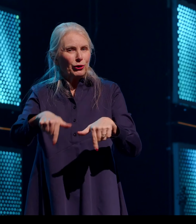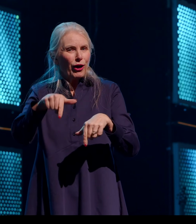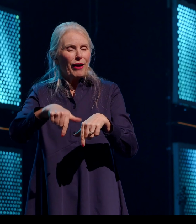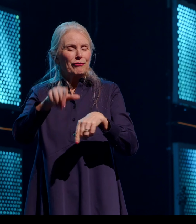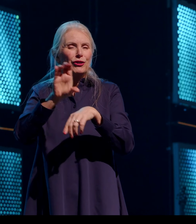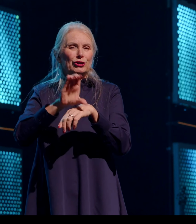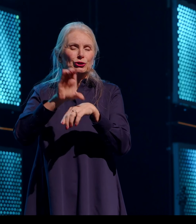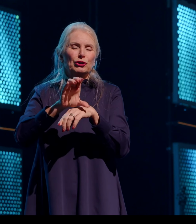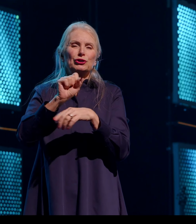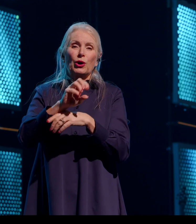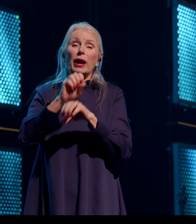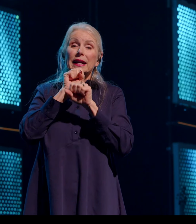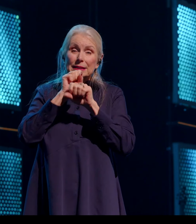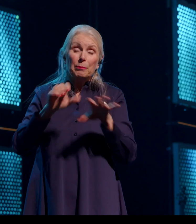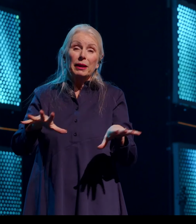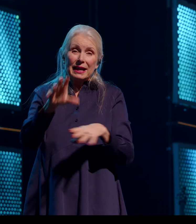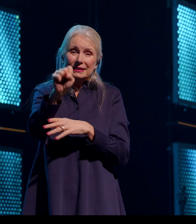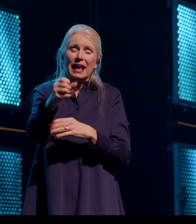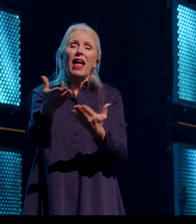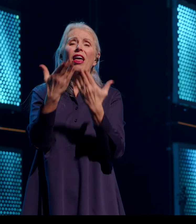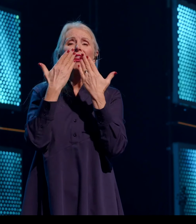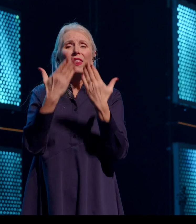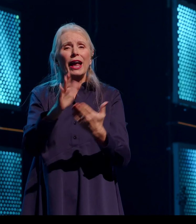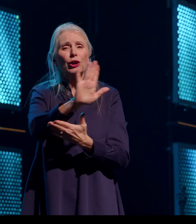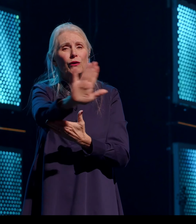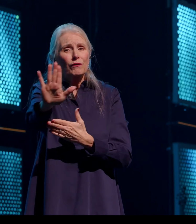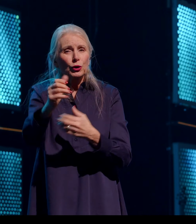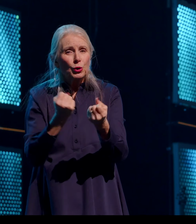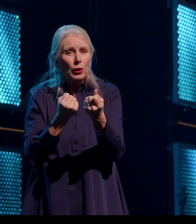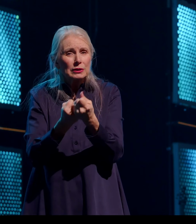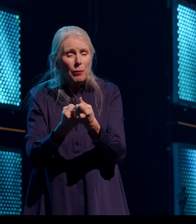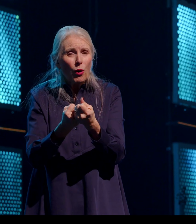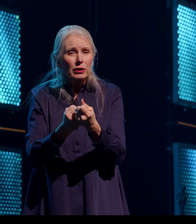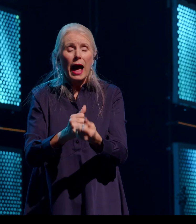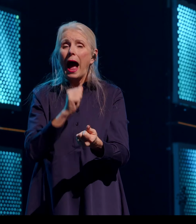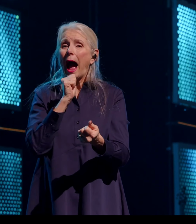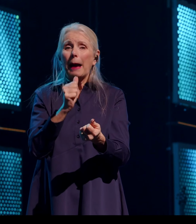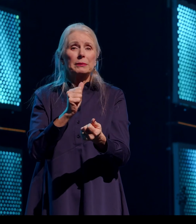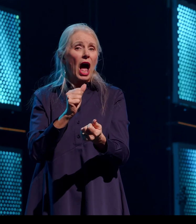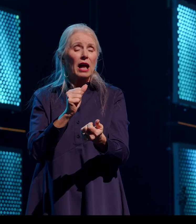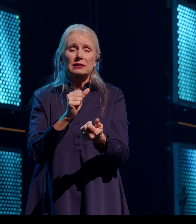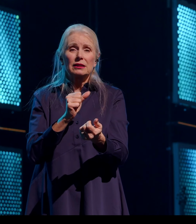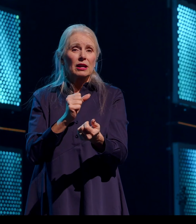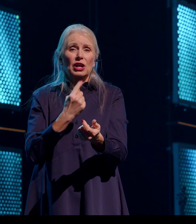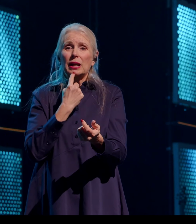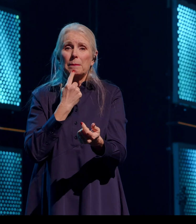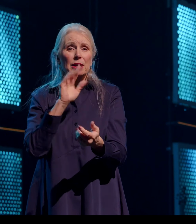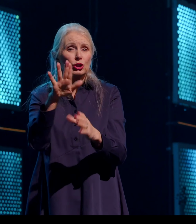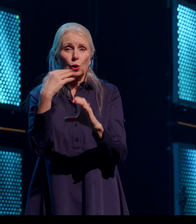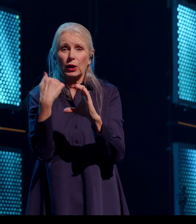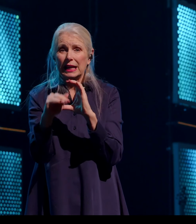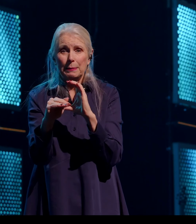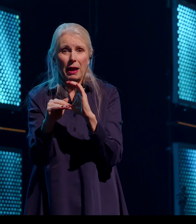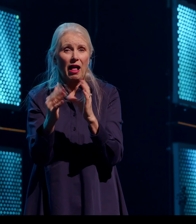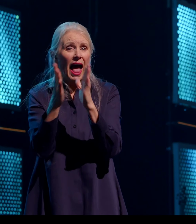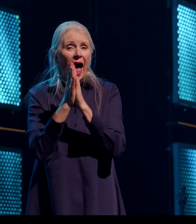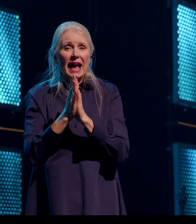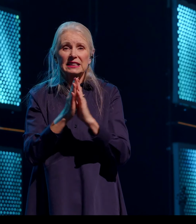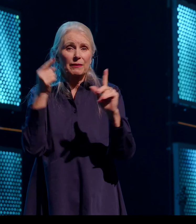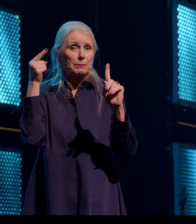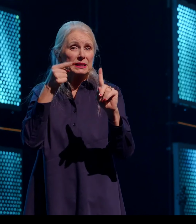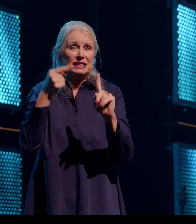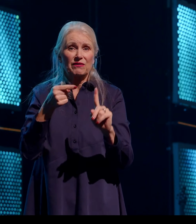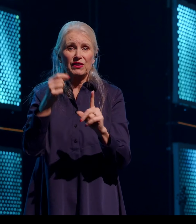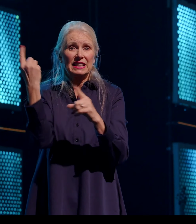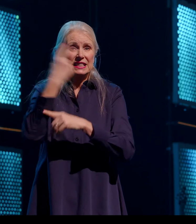So it's been a blessing, and thank you for your support. I'm not going to miss your emails asking for certain days for practice, but